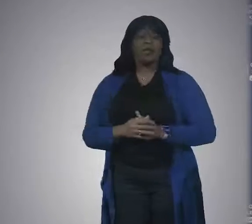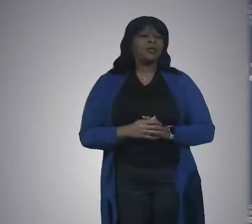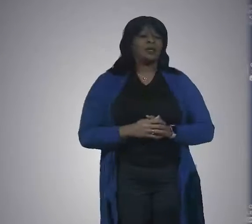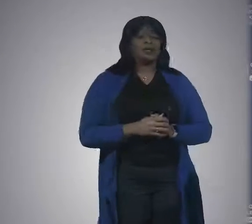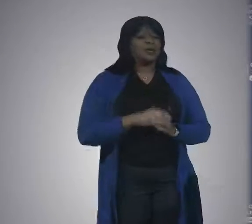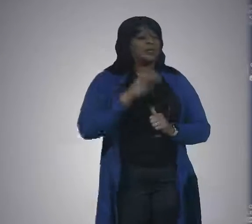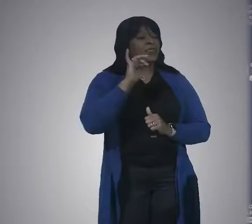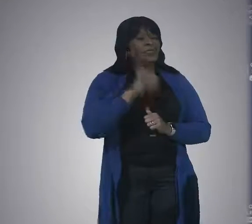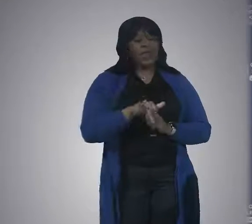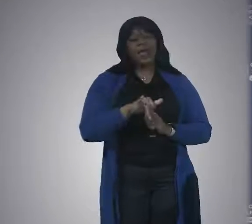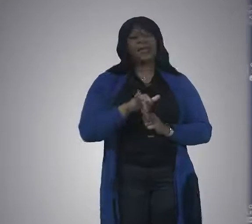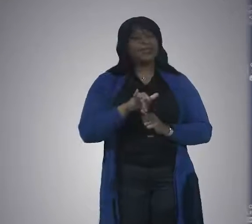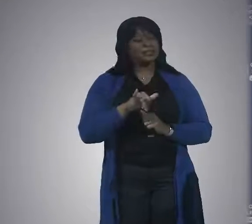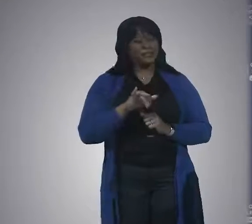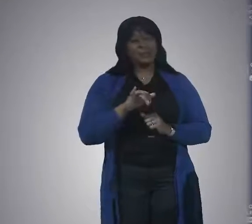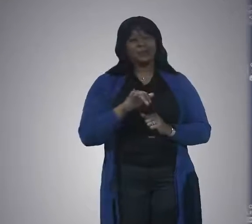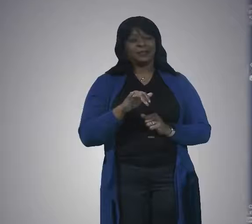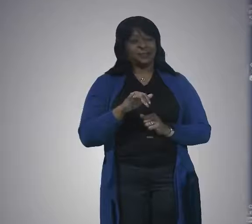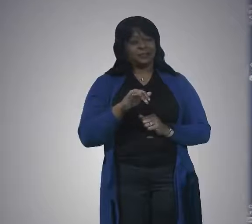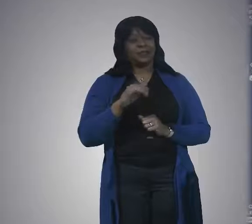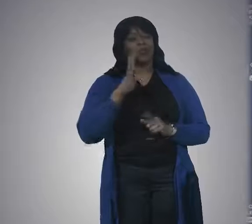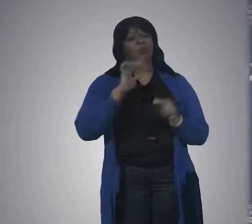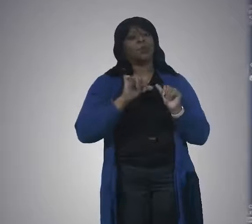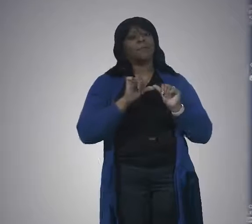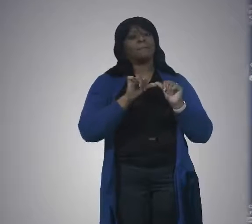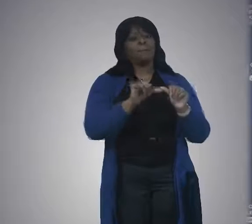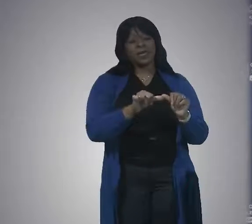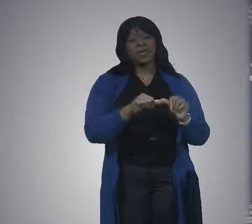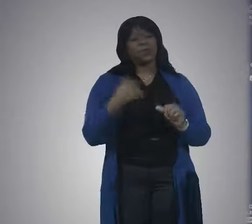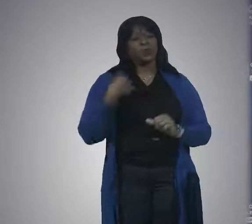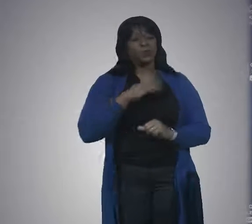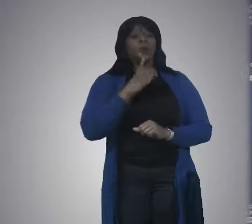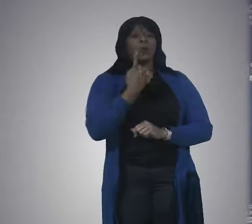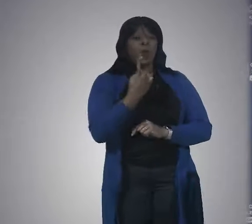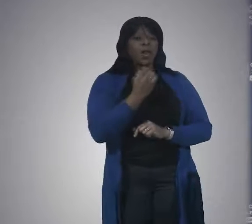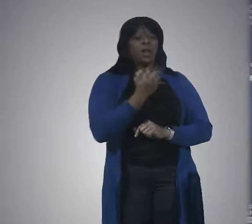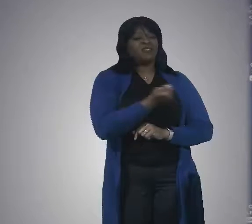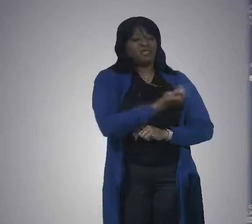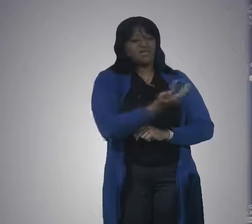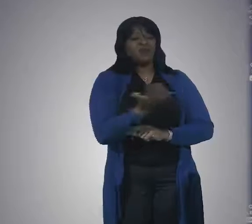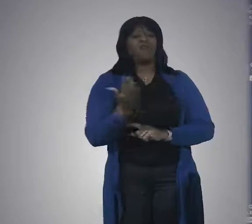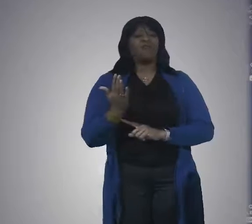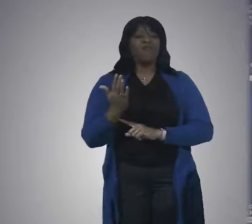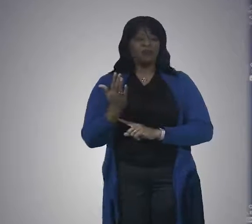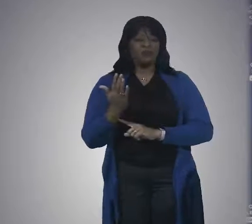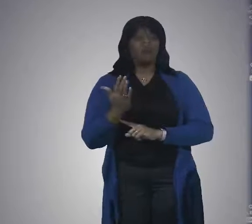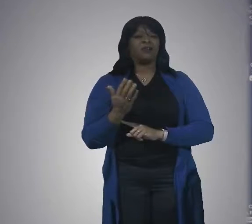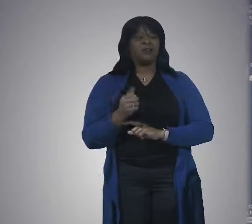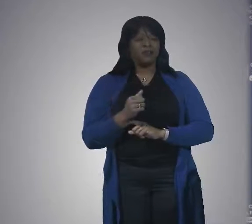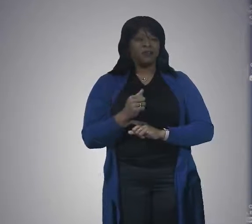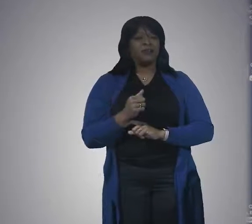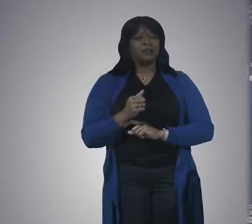that would be the status that would remain. We will be one of many